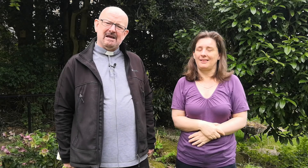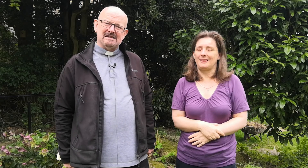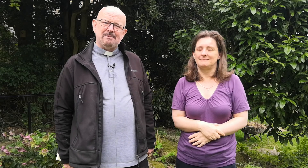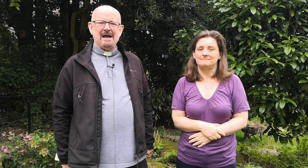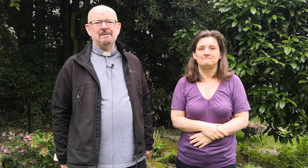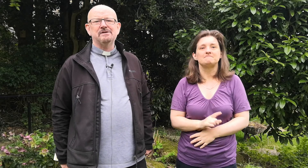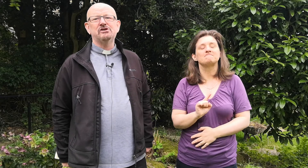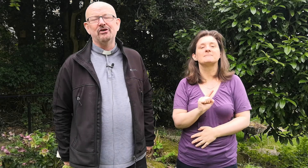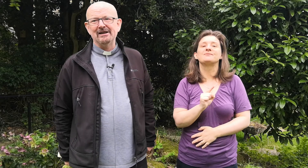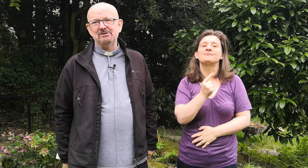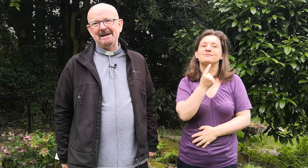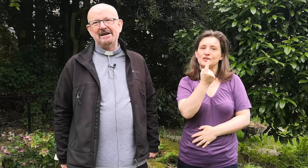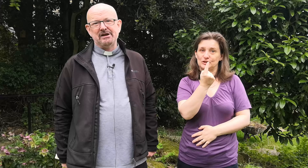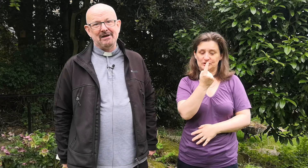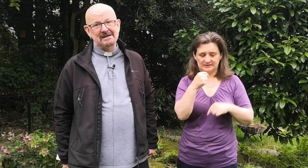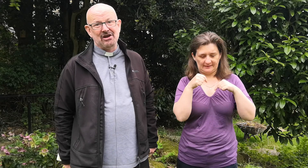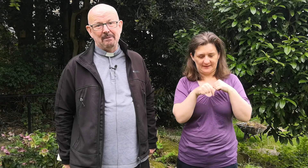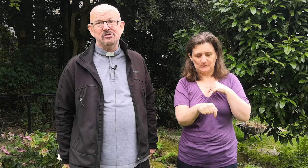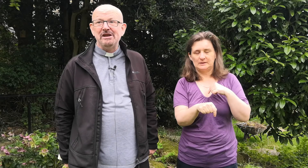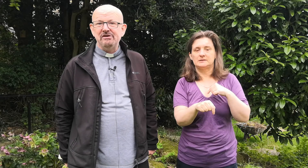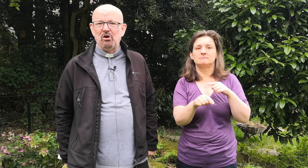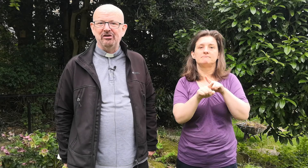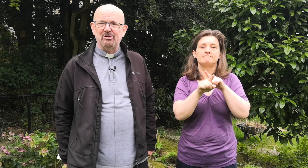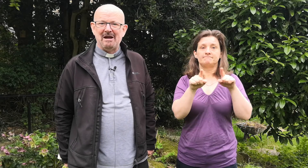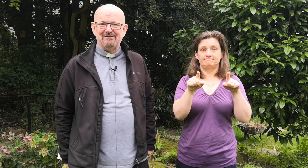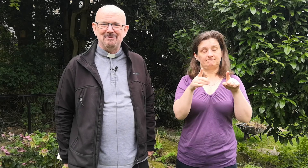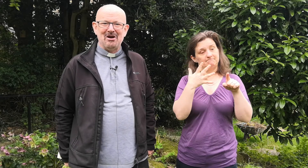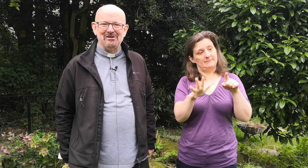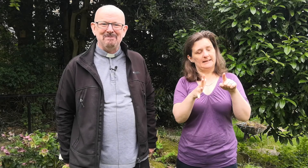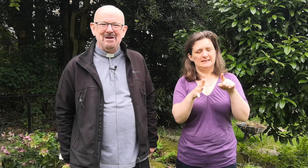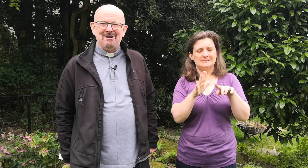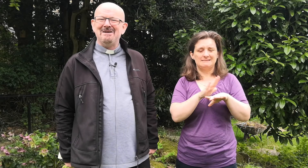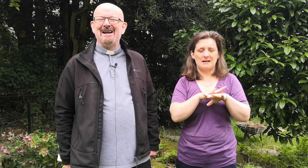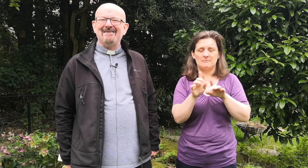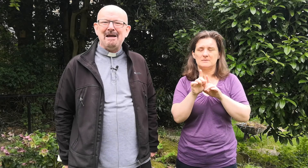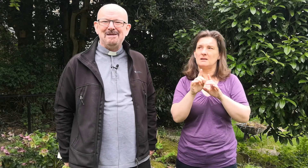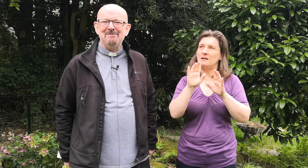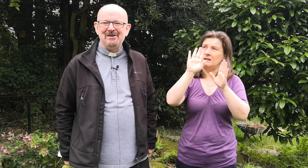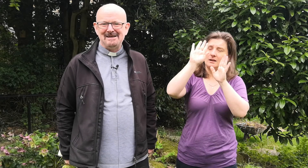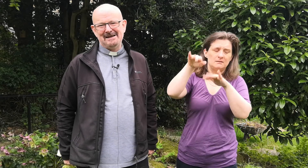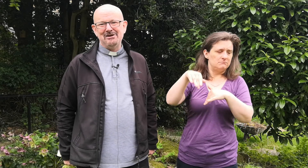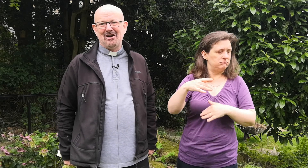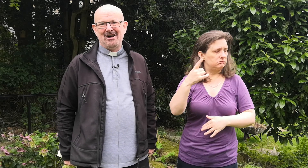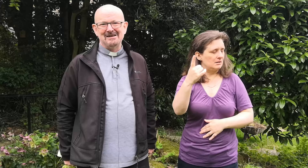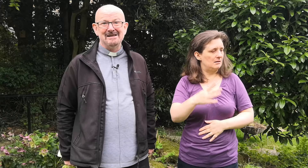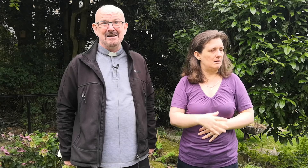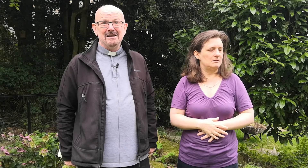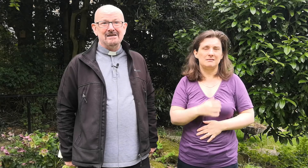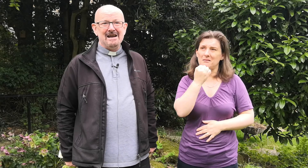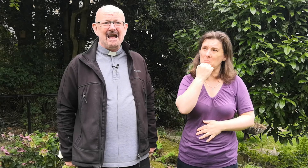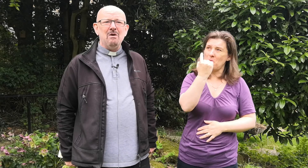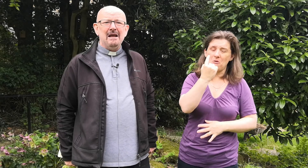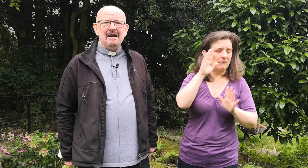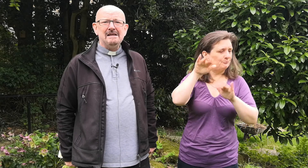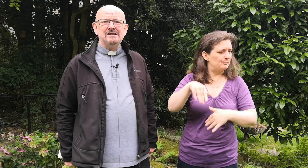But first, perhaps during this week you've had times when you've wandered away from God, when you hadn't kept him first in your heart.